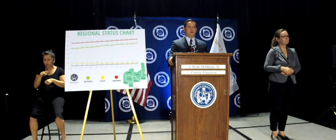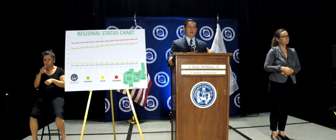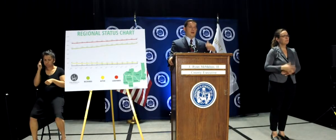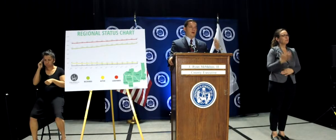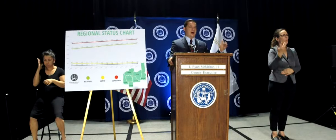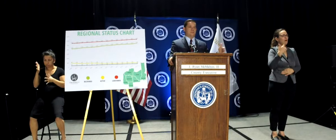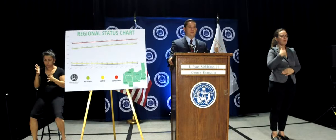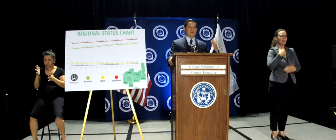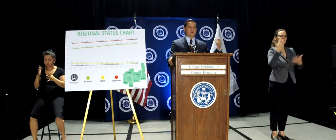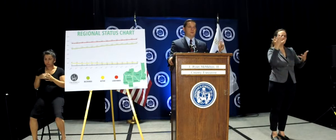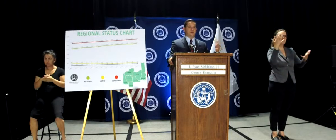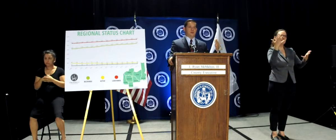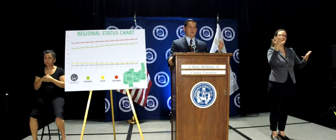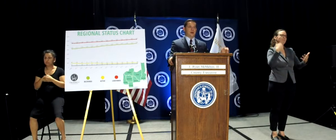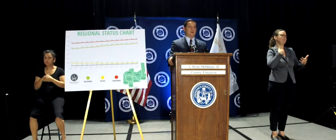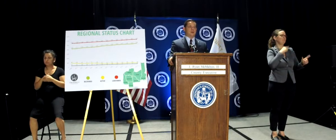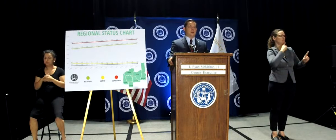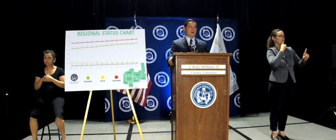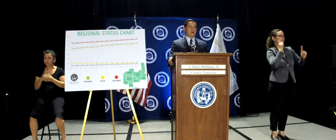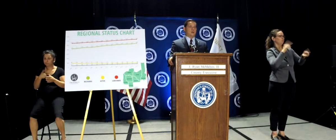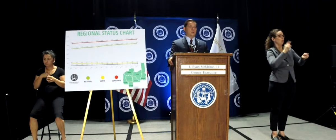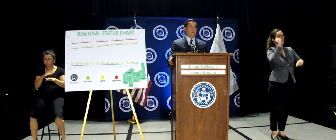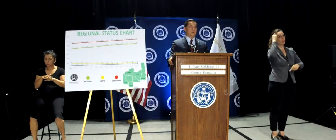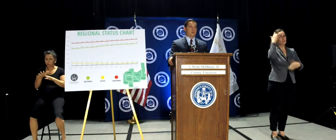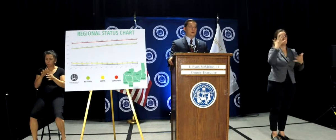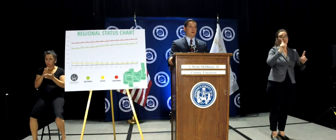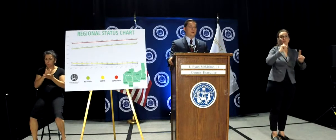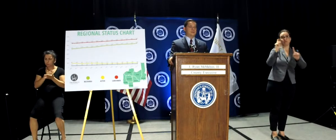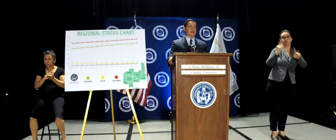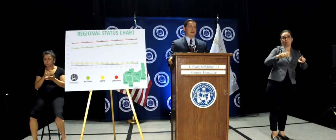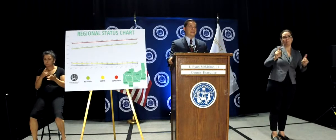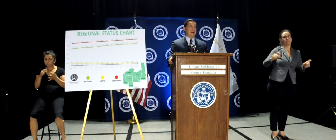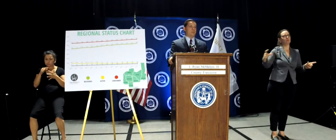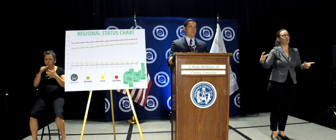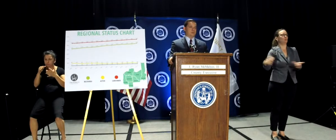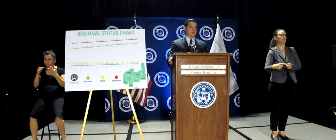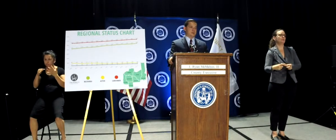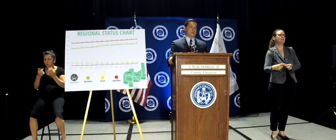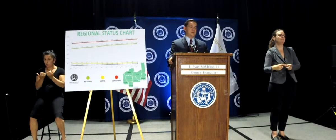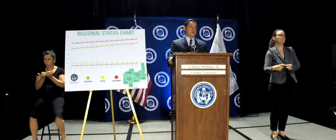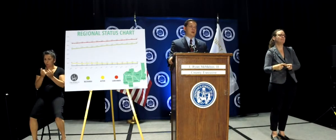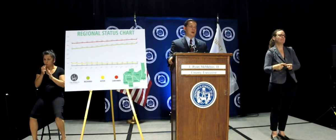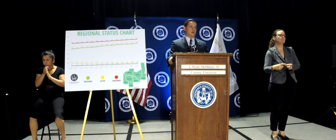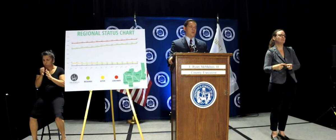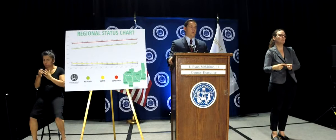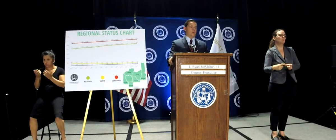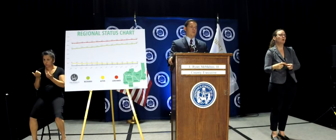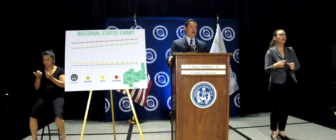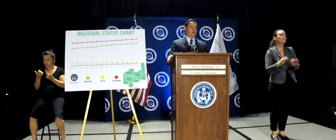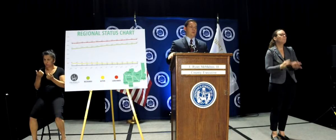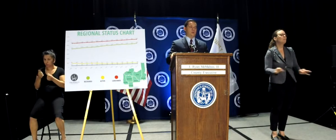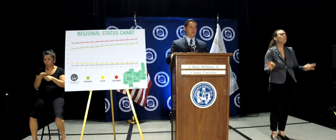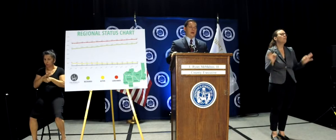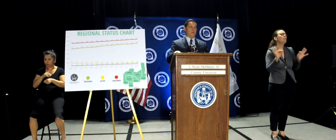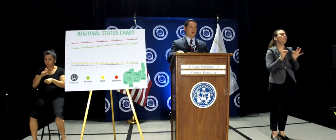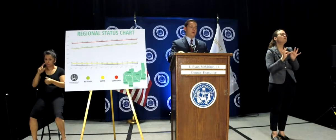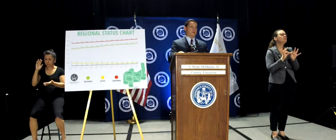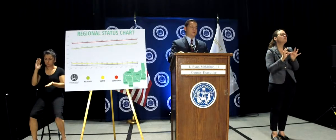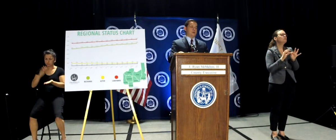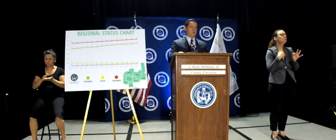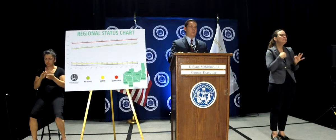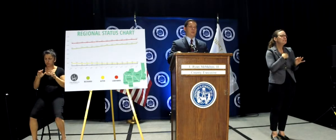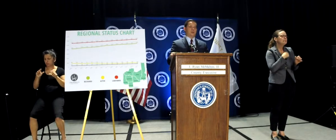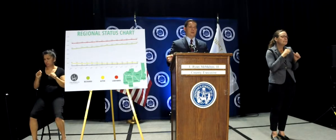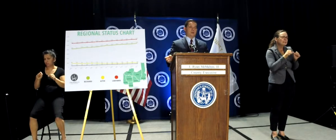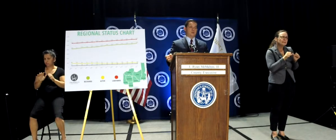we're looking at all options to make sure that we stay on top of this. And we found new lab